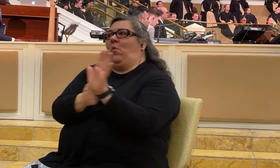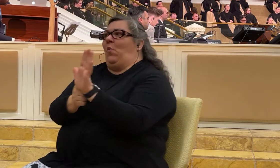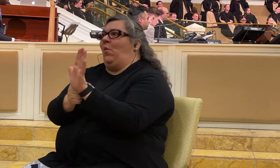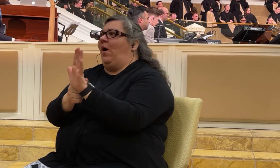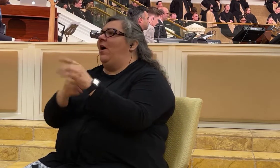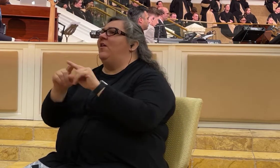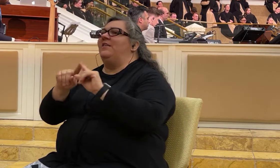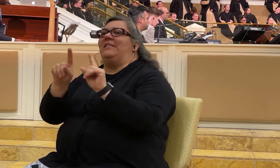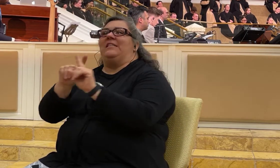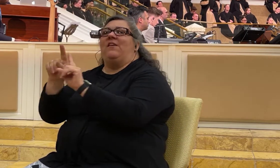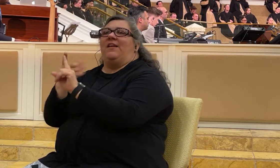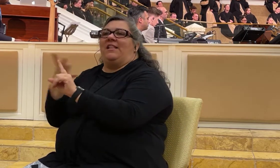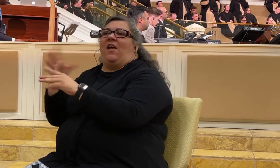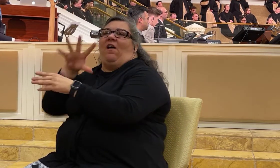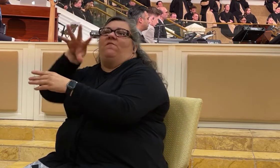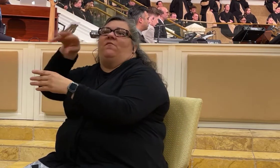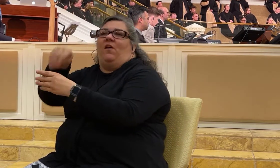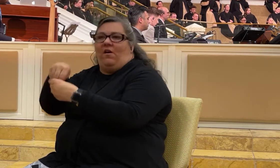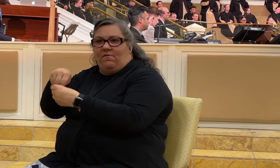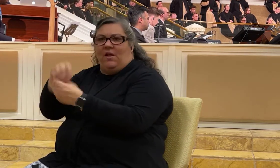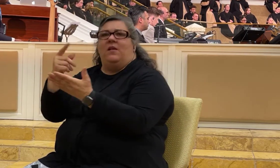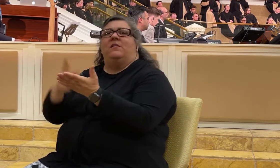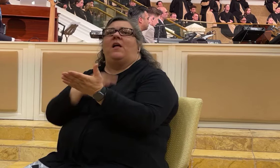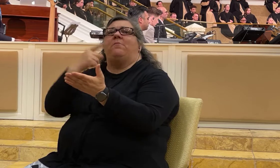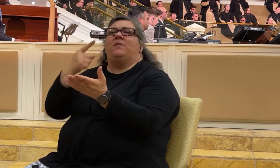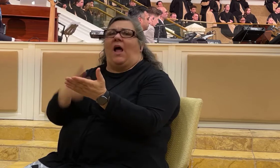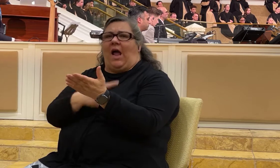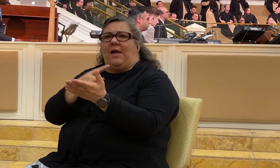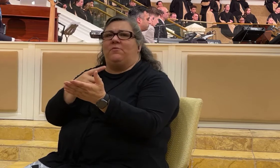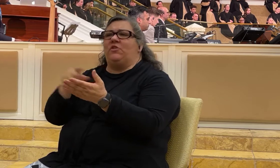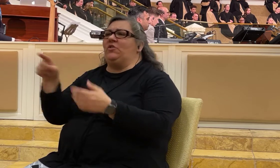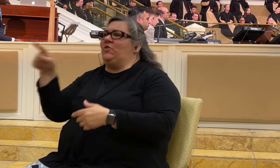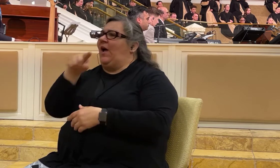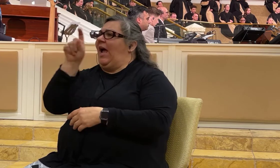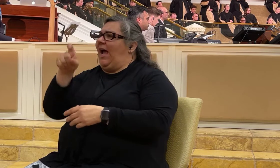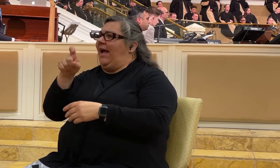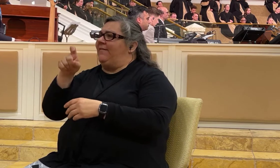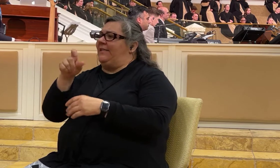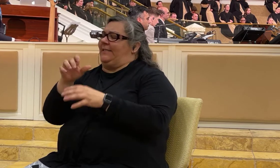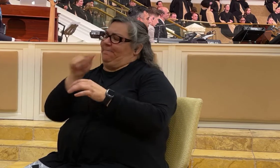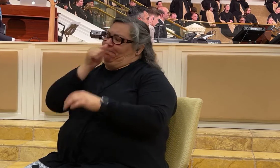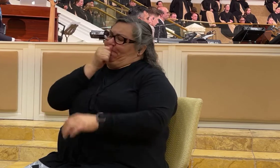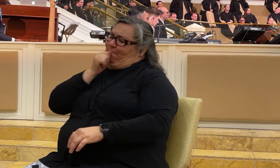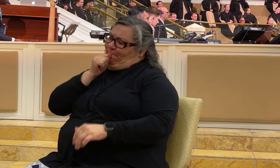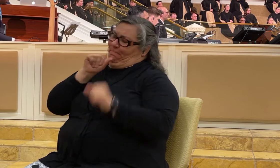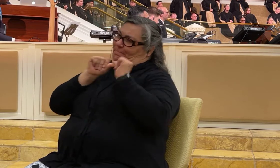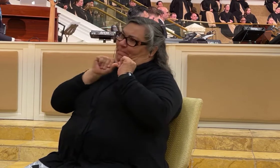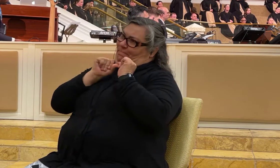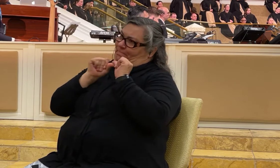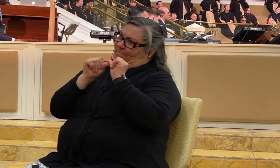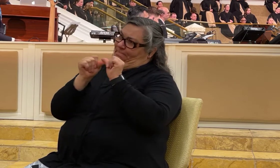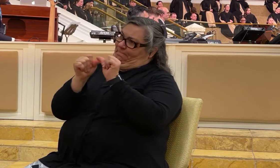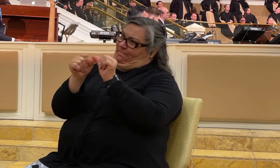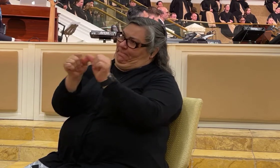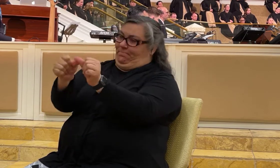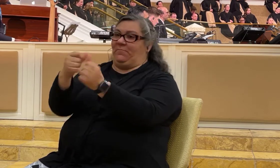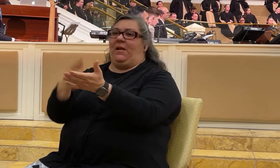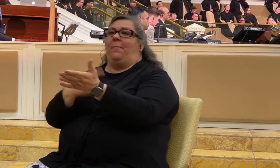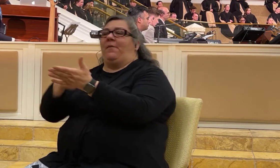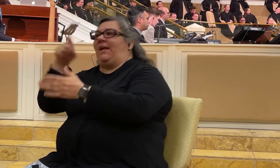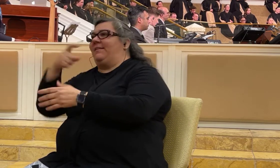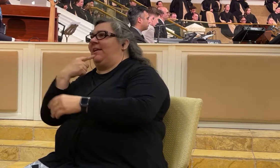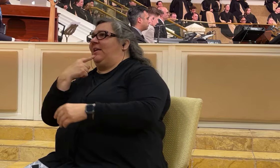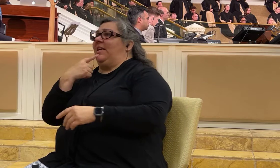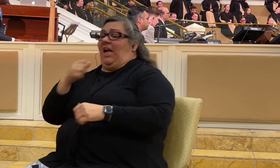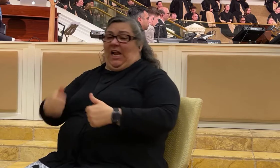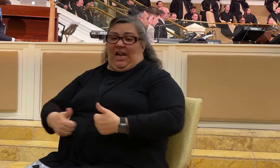things involved in this. And there's sometimes that you've got to tough it out. There's sometimes that you've got to say, it's